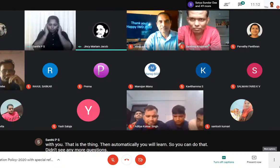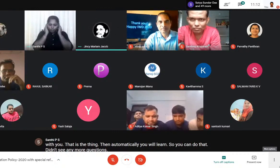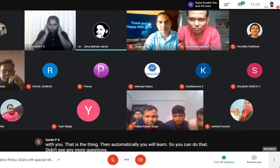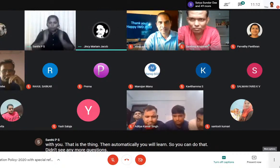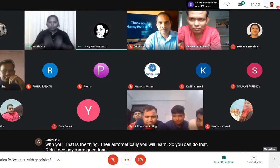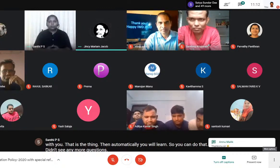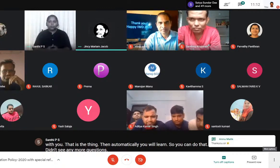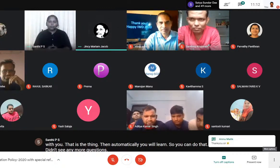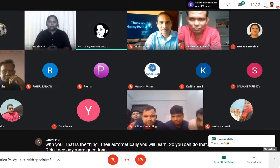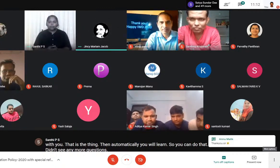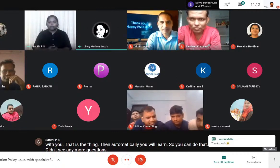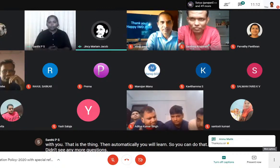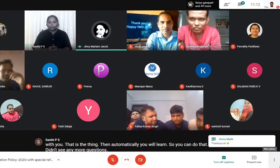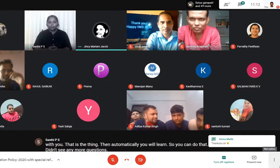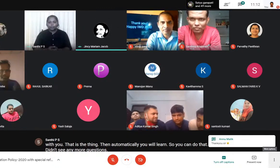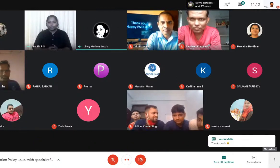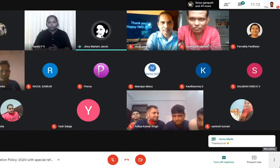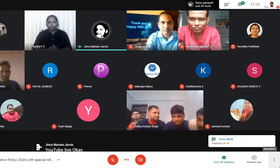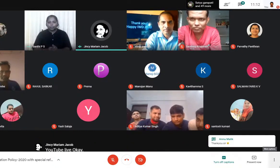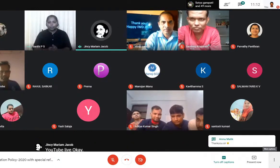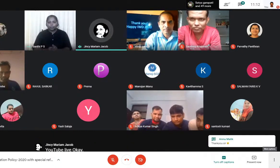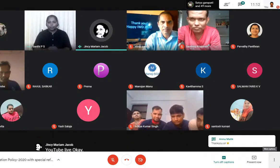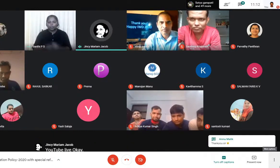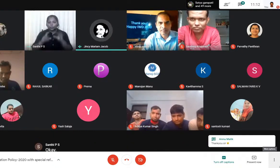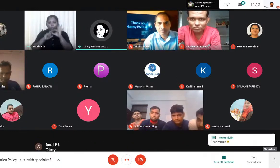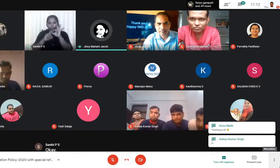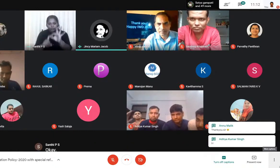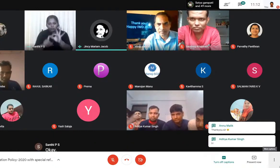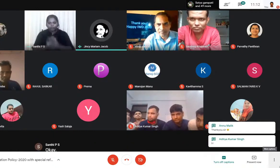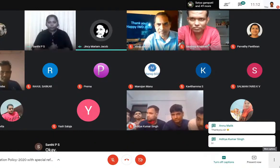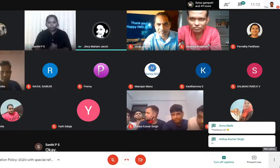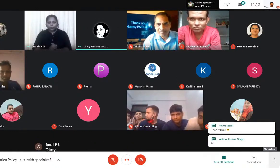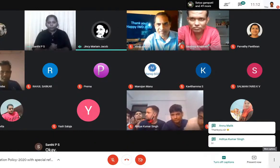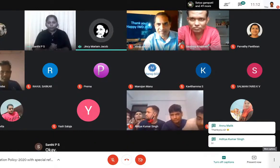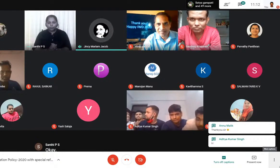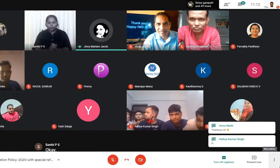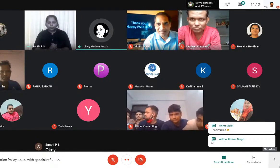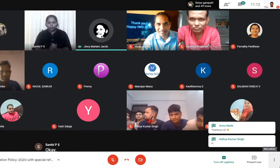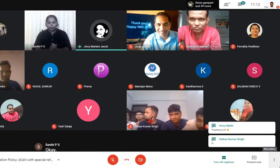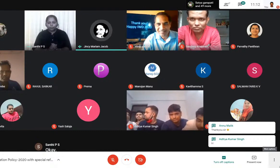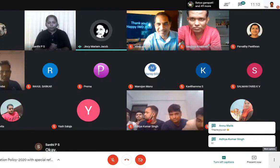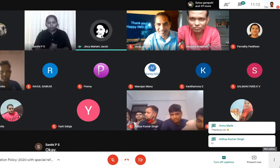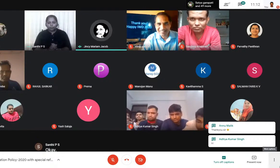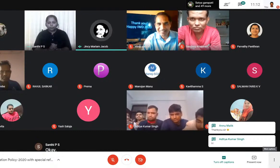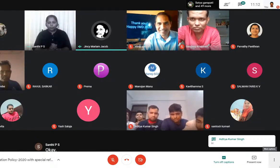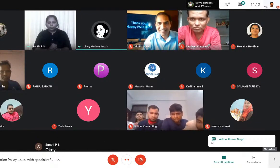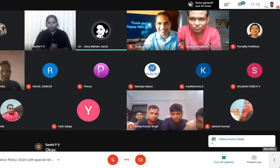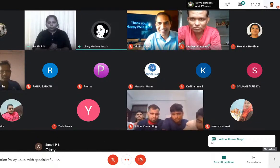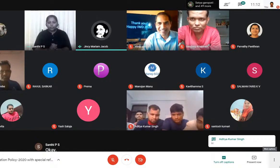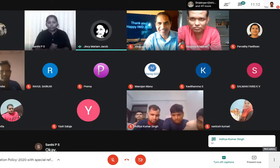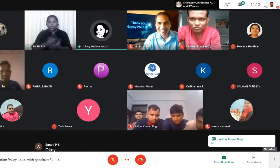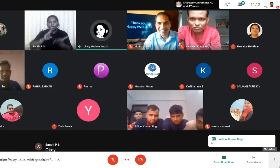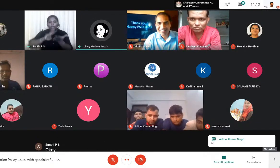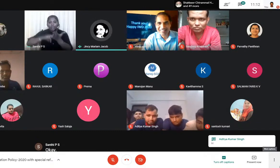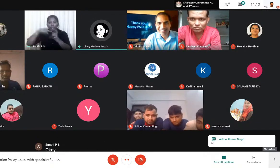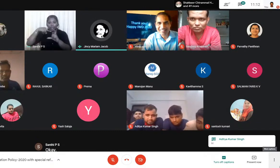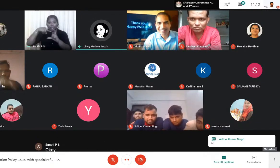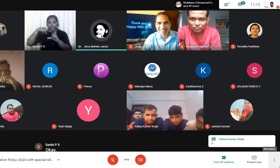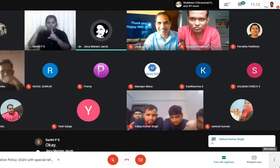Okay. The question is, what do you think would be the way forward to benefit from NEP? A person named Surendra is asking